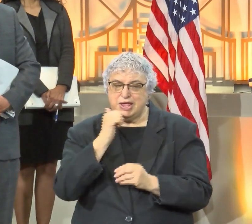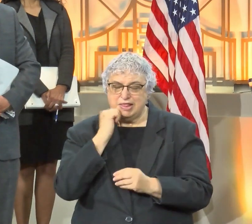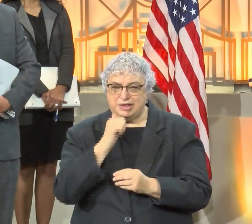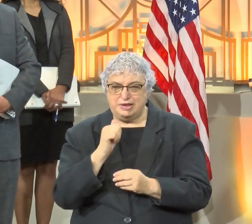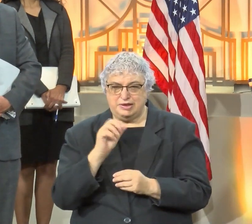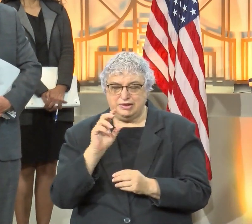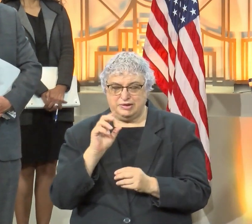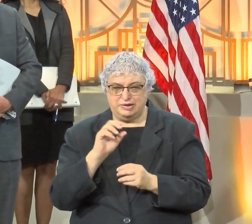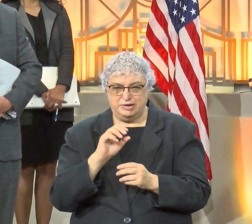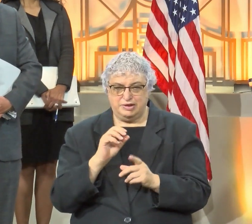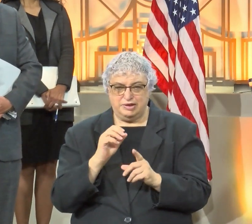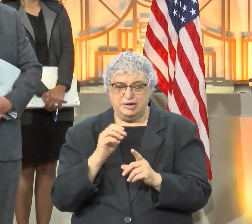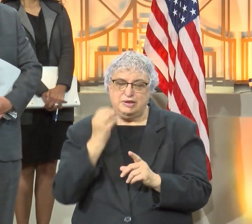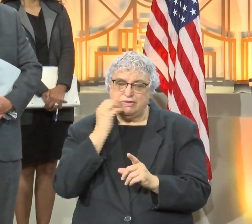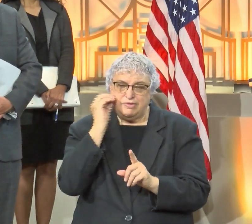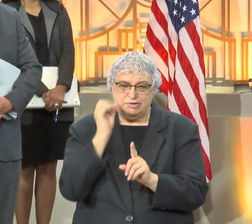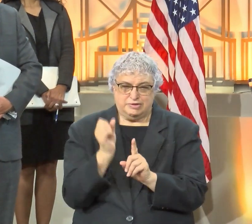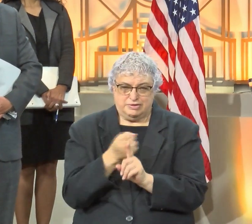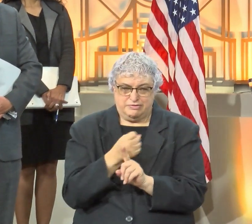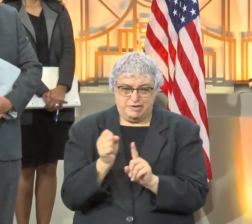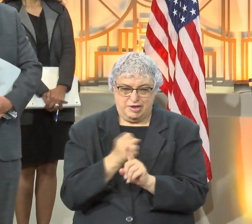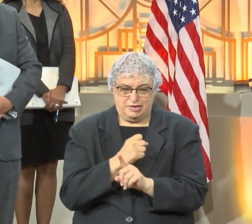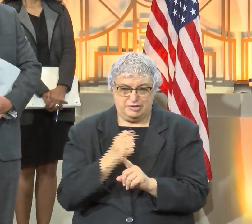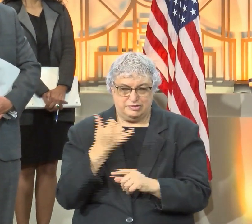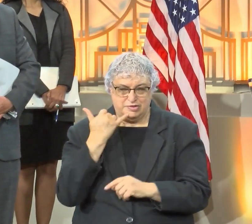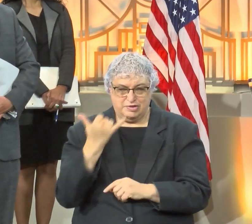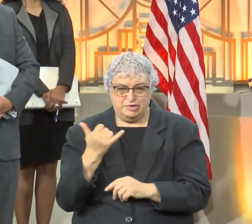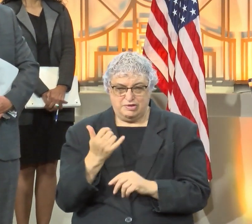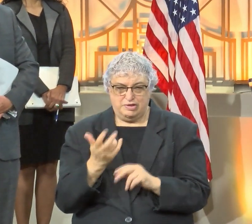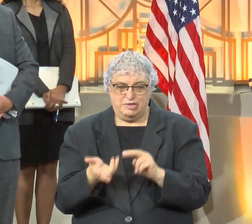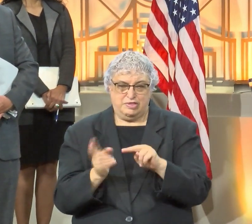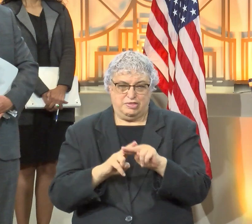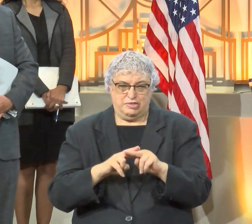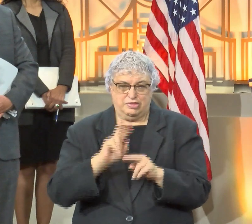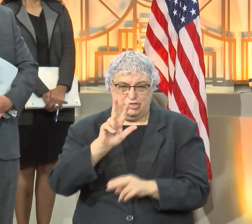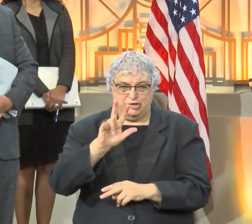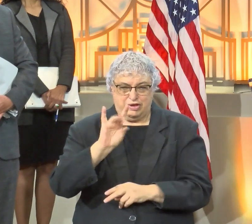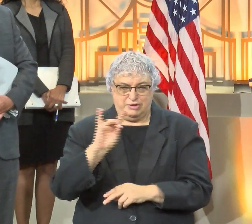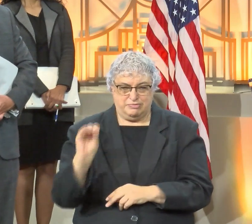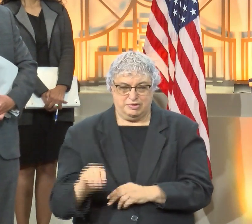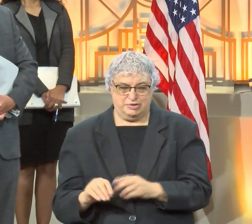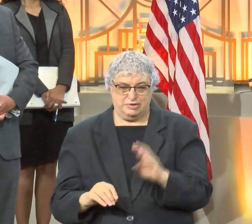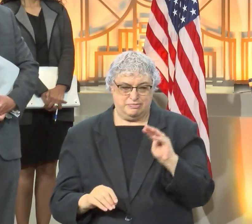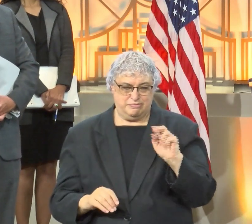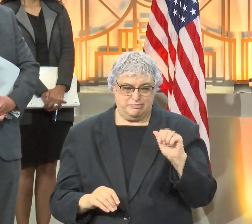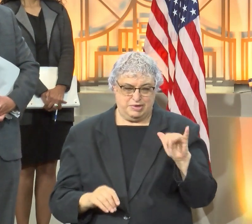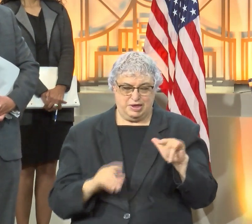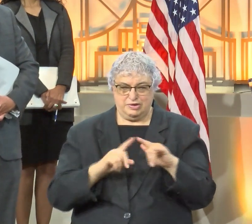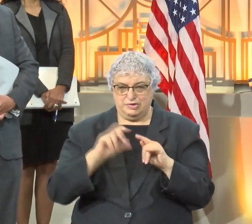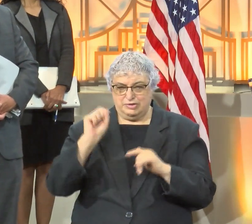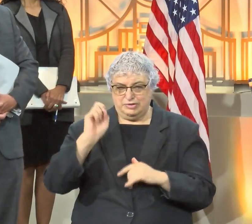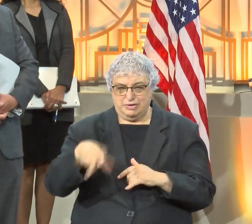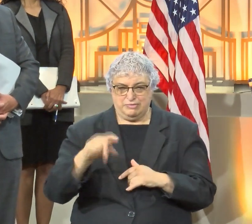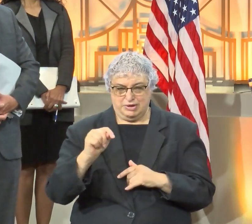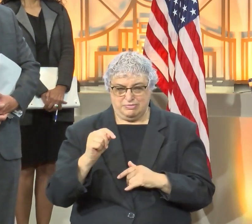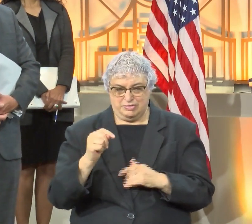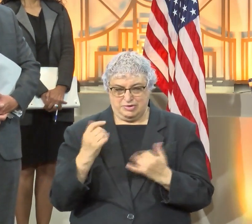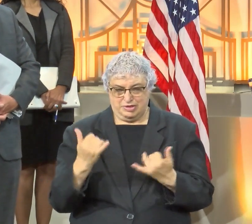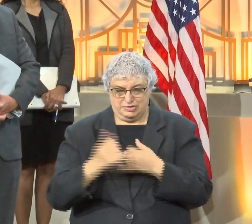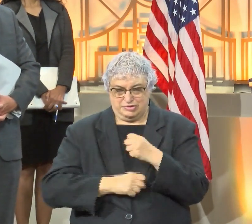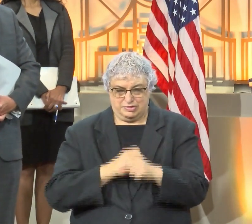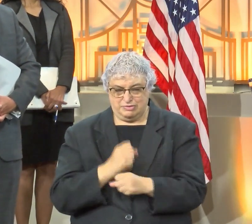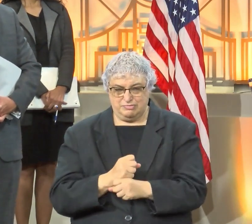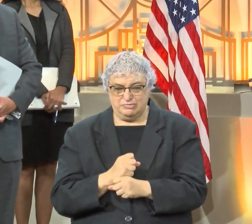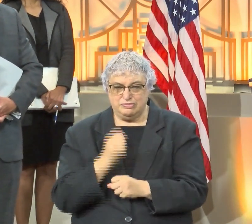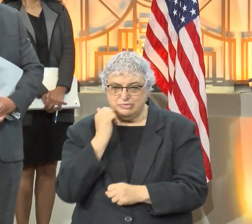violence calls the center receives increased about 38% from May to September of this year. The number